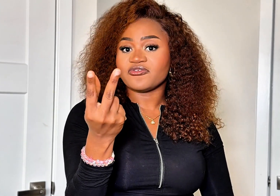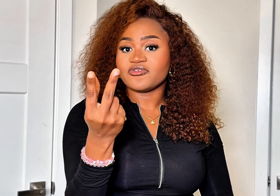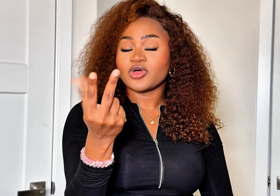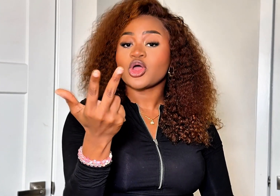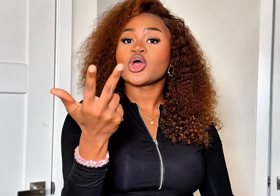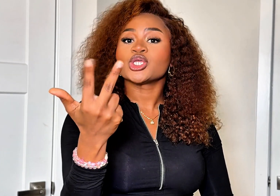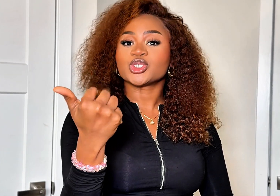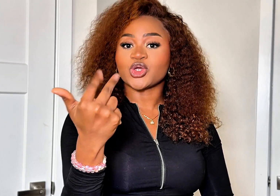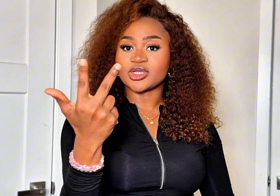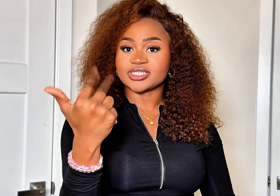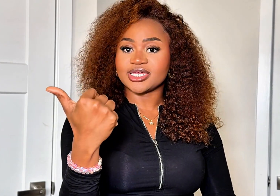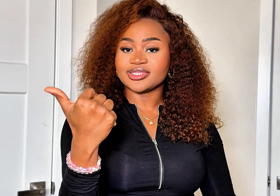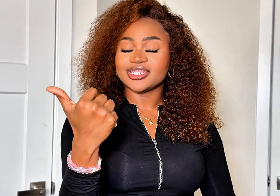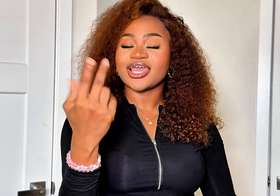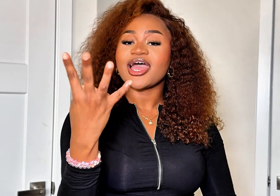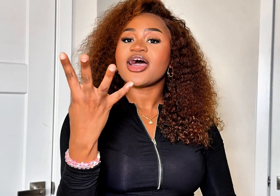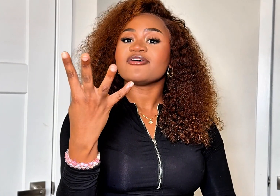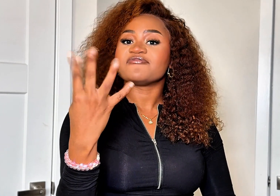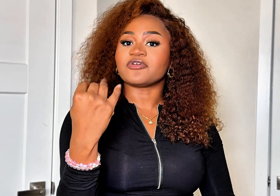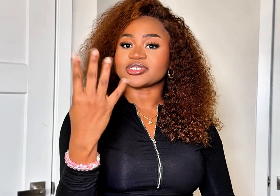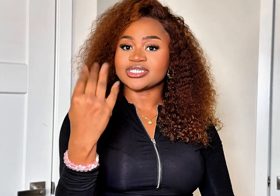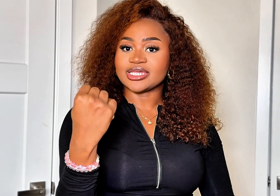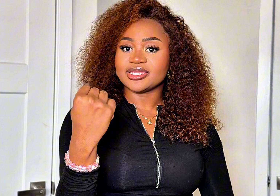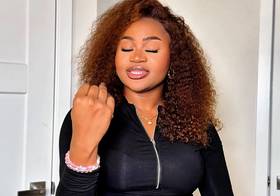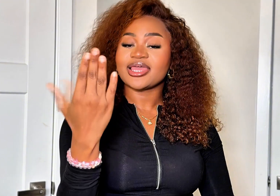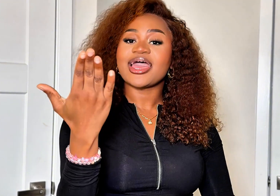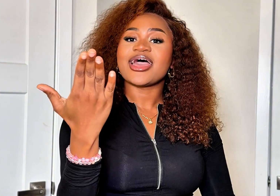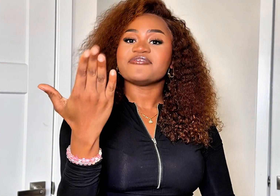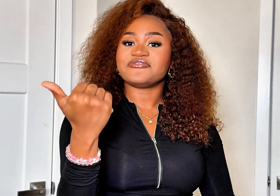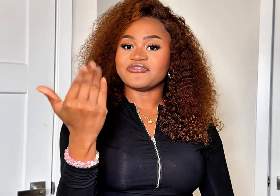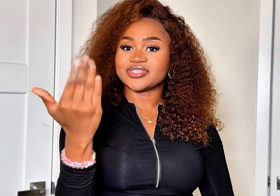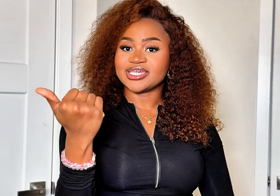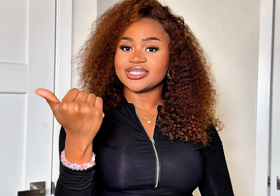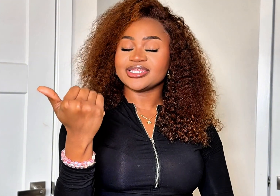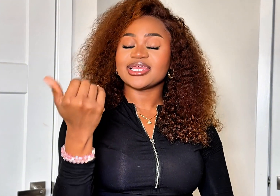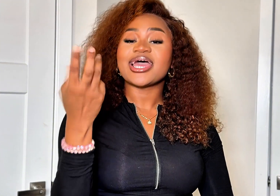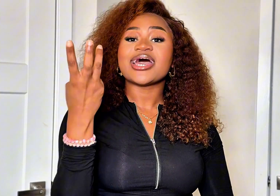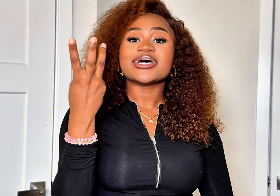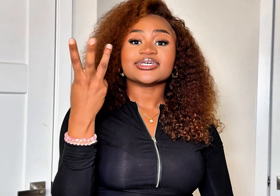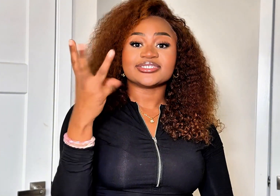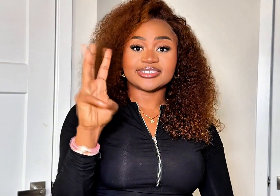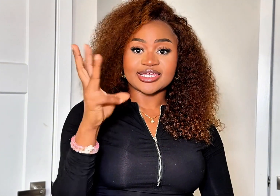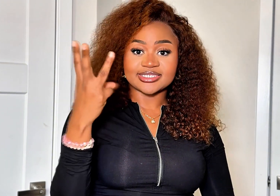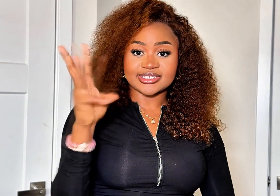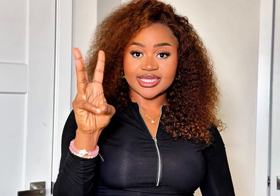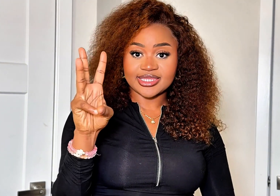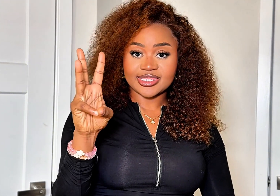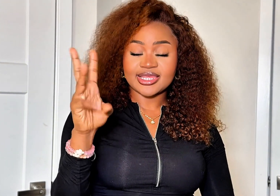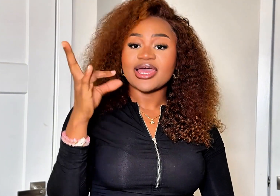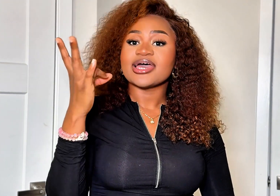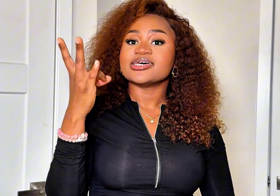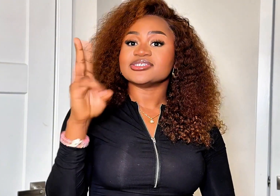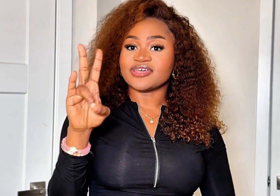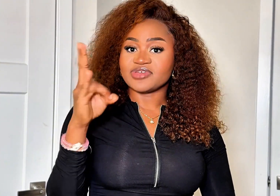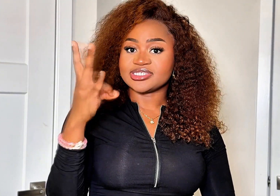12, 13, 14, 15, 16,